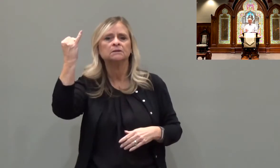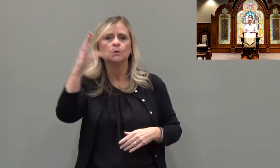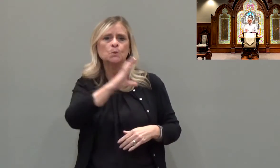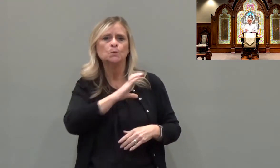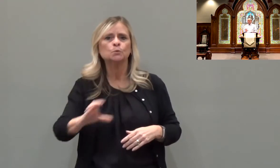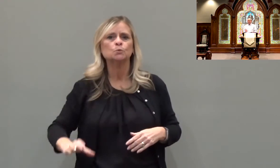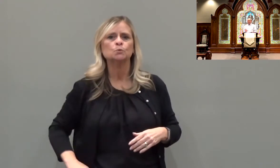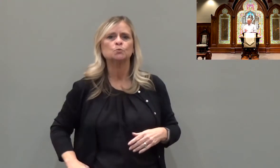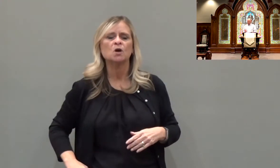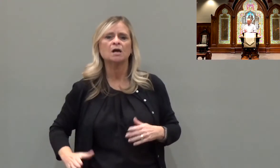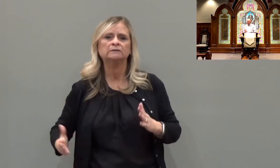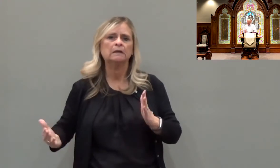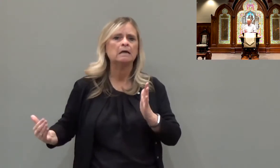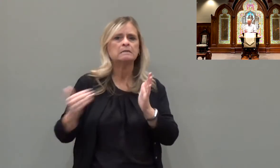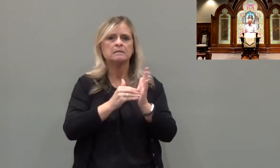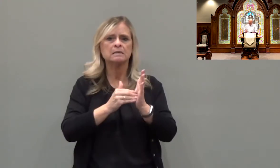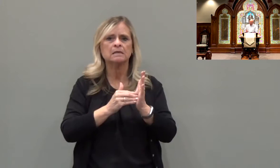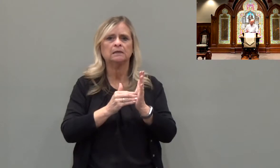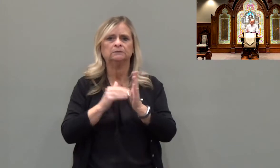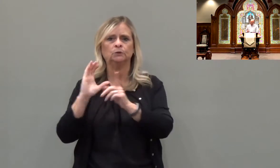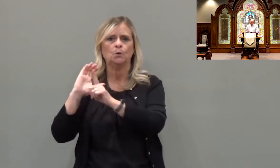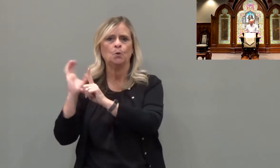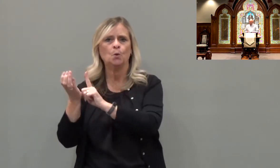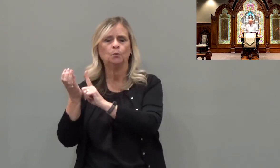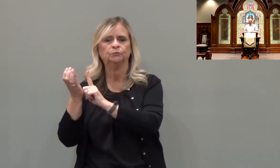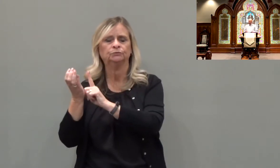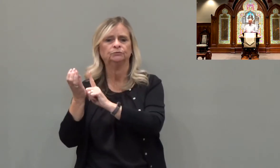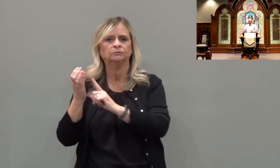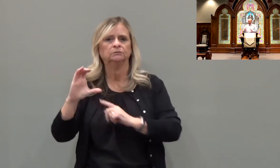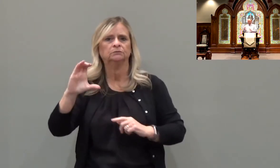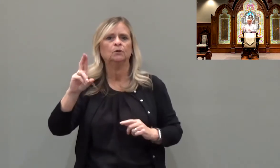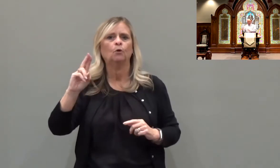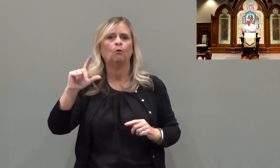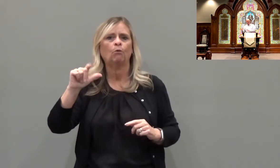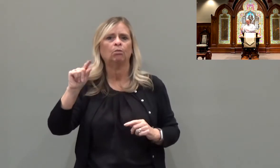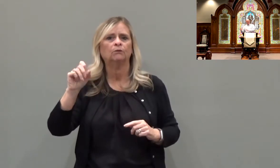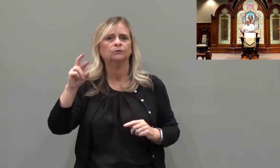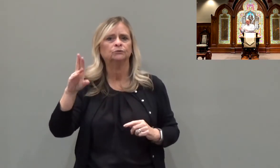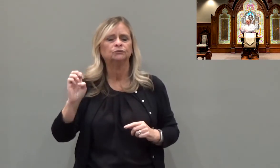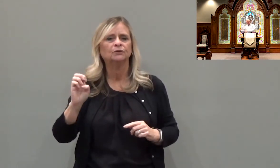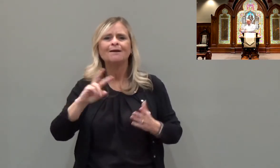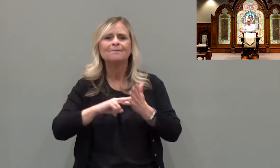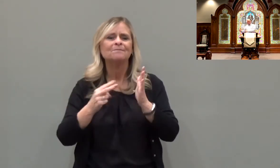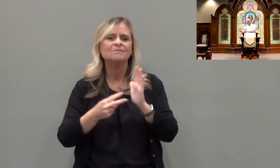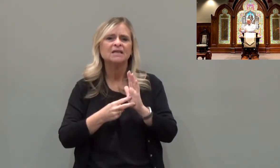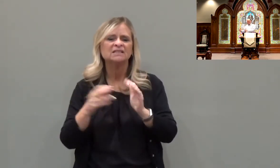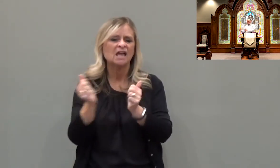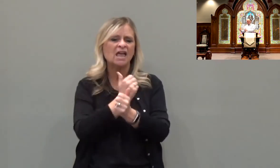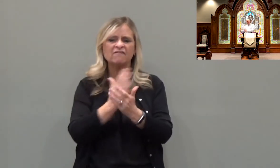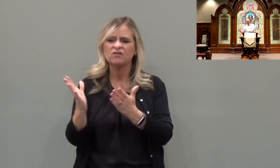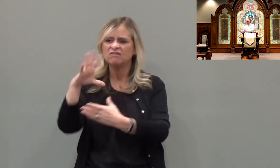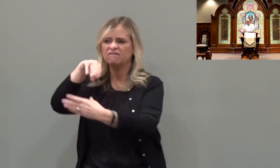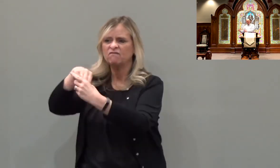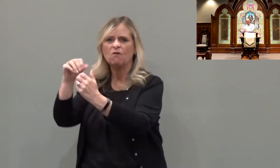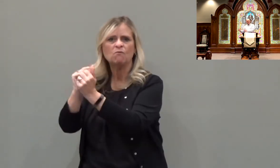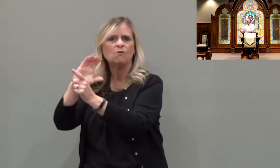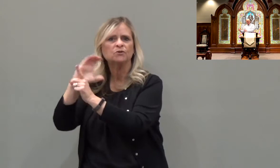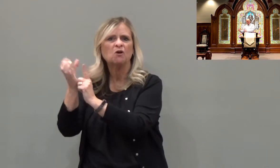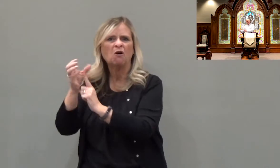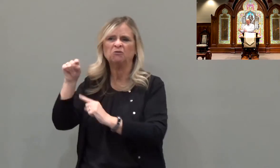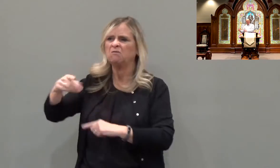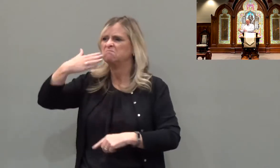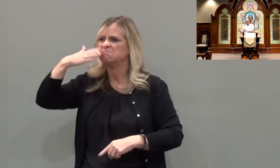is against culture. That is, that everything in culture is bad